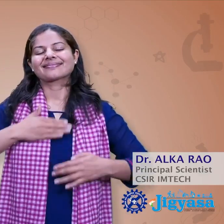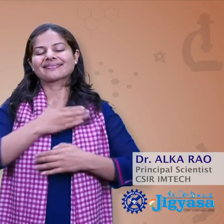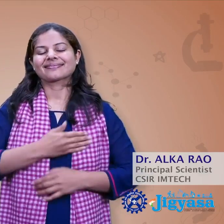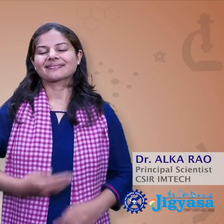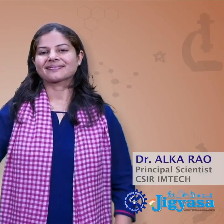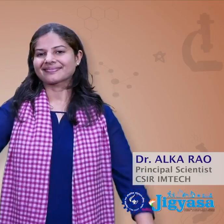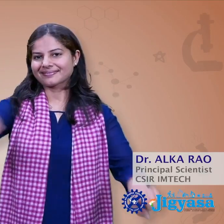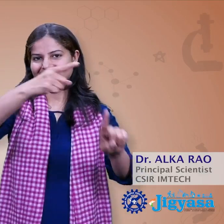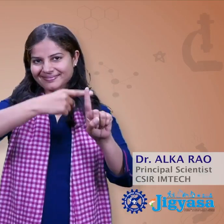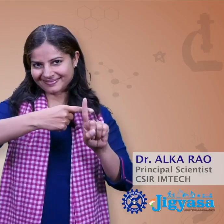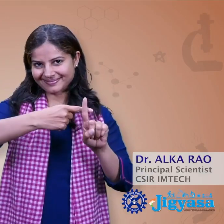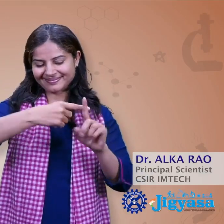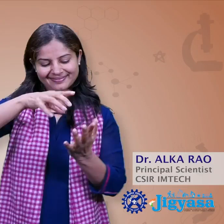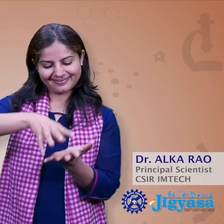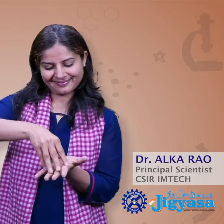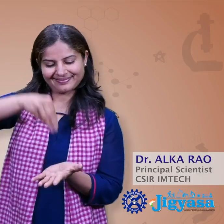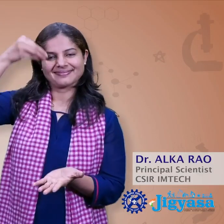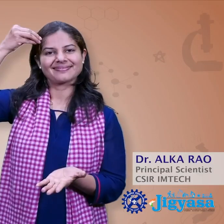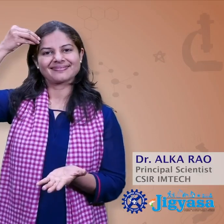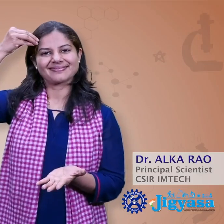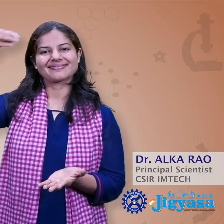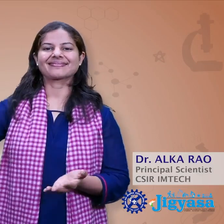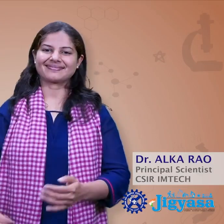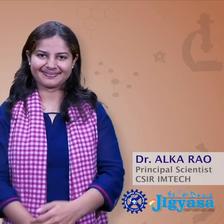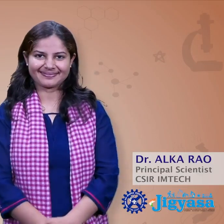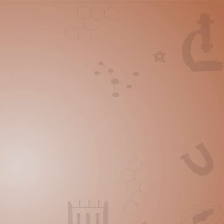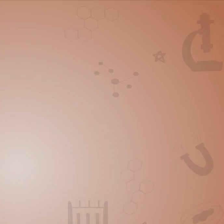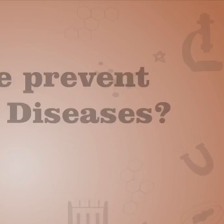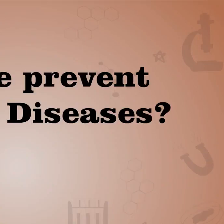hope you enjoy and learn with us.